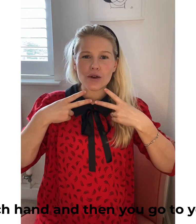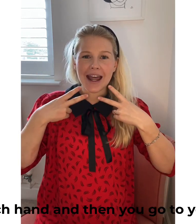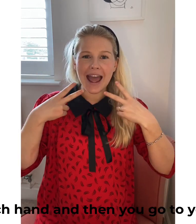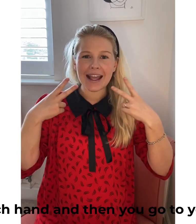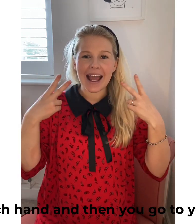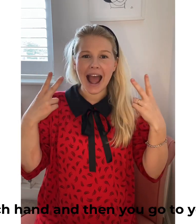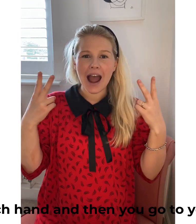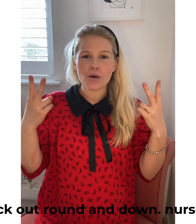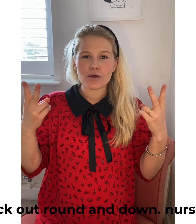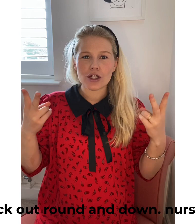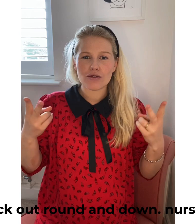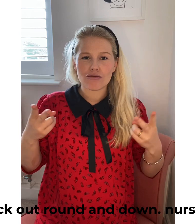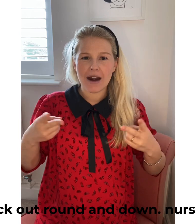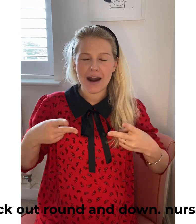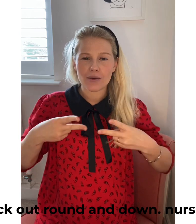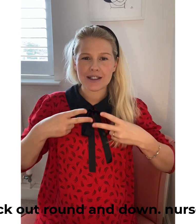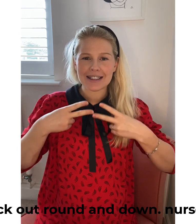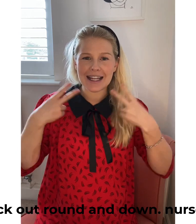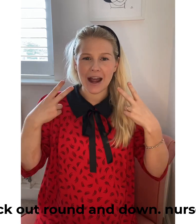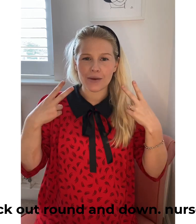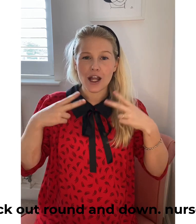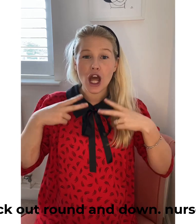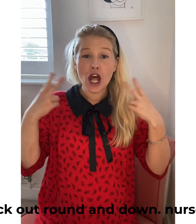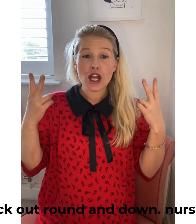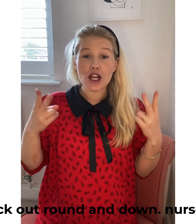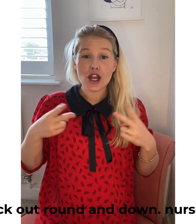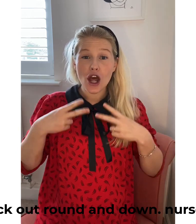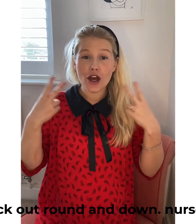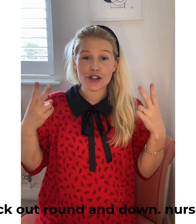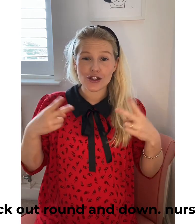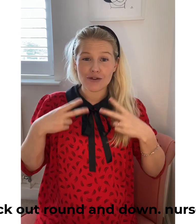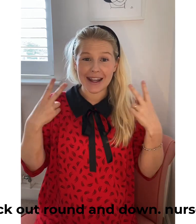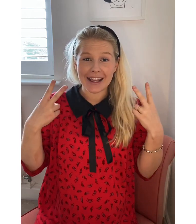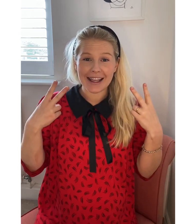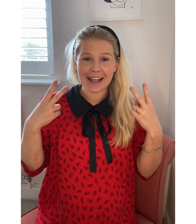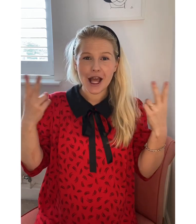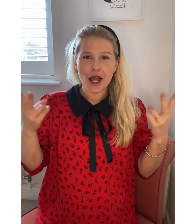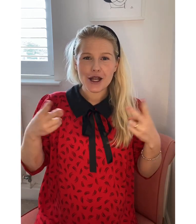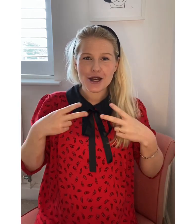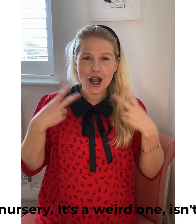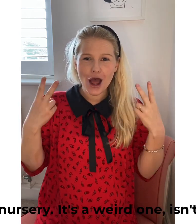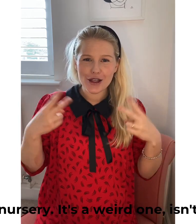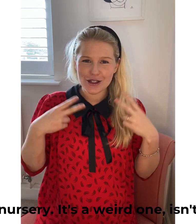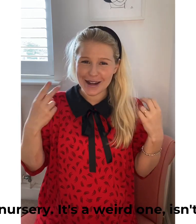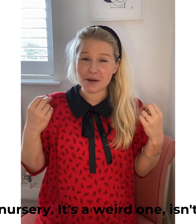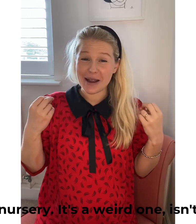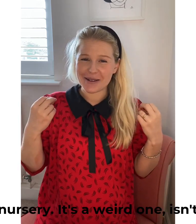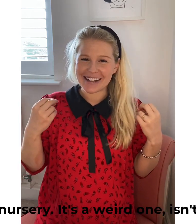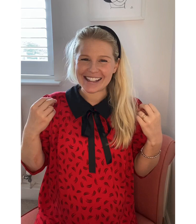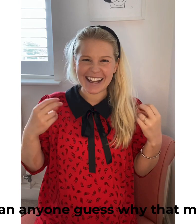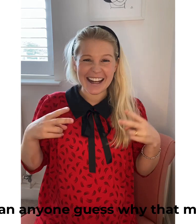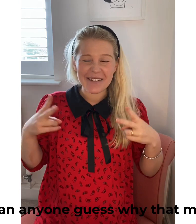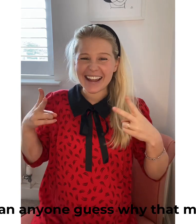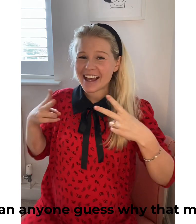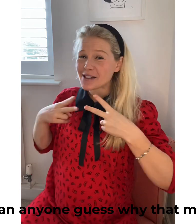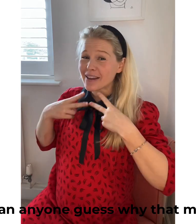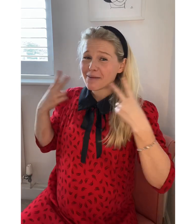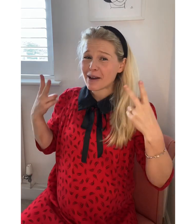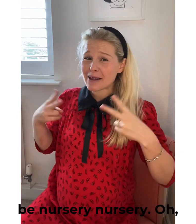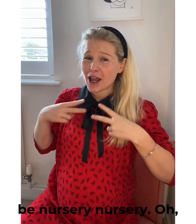neck, out, round and down, nursery. Nursery, it's a weird one, isn't it? Can anyone guess why that might be